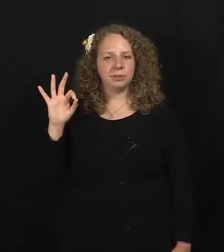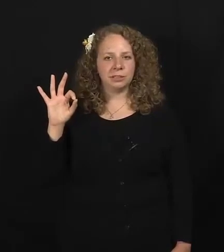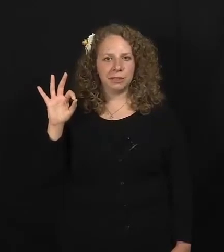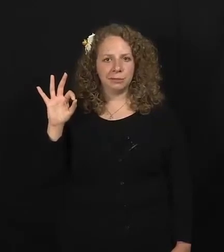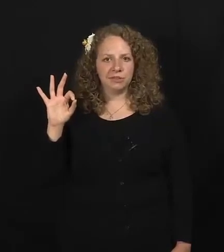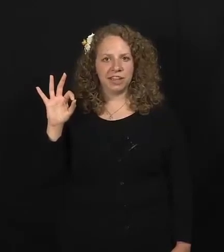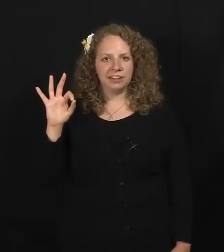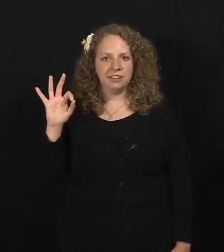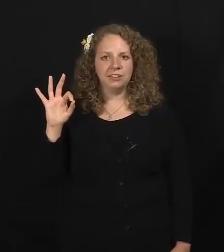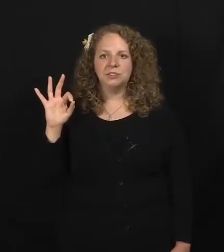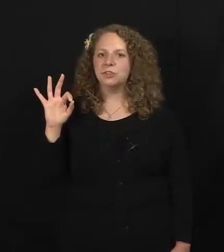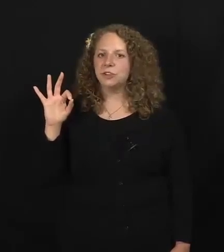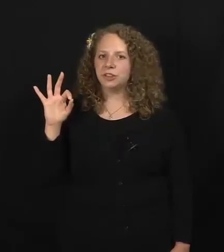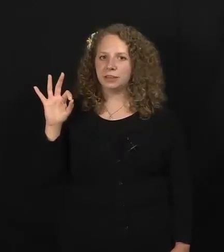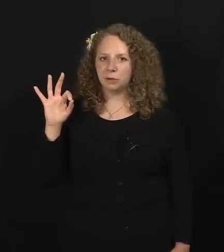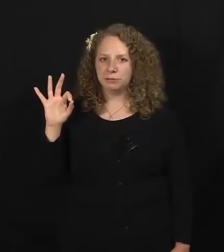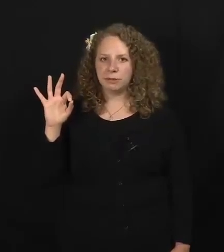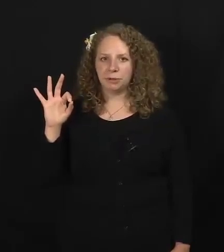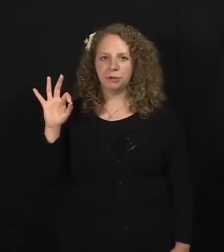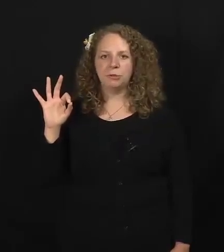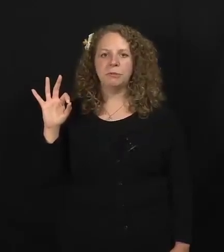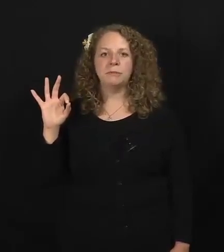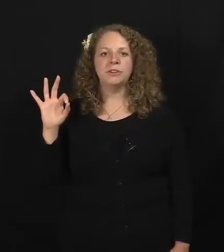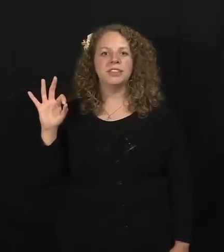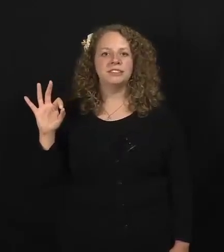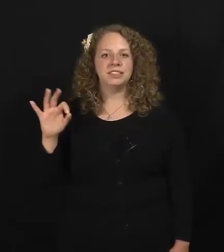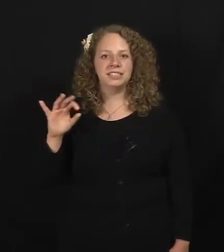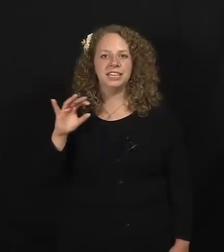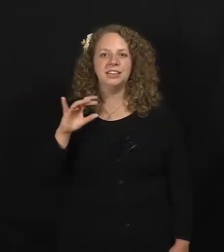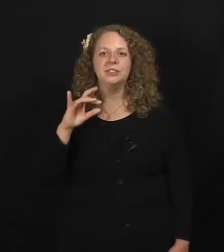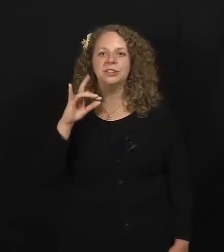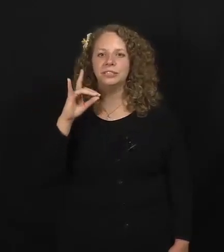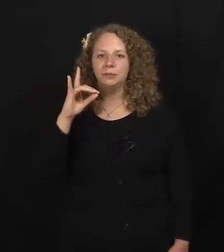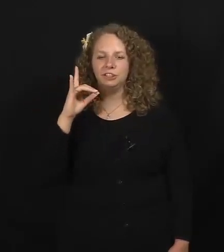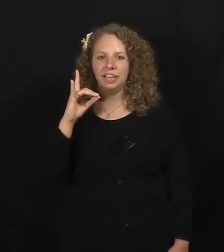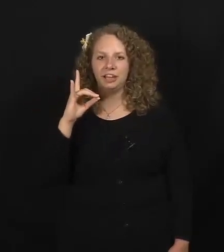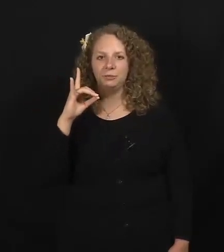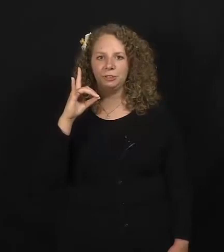resembles a paper fan, so if you're like most people, remember that the D looks similar to how you would do a